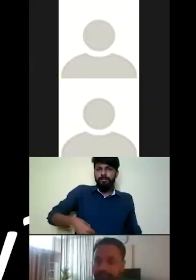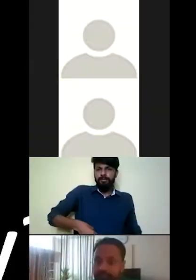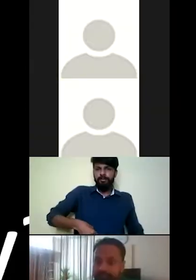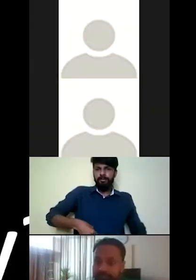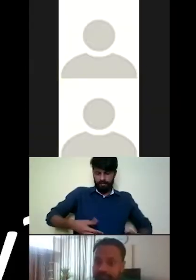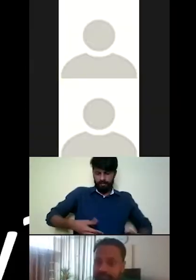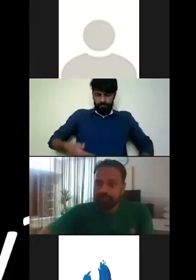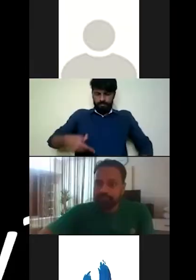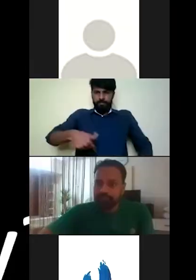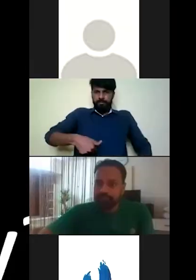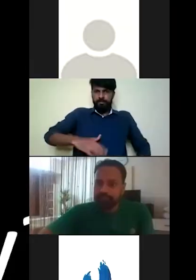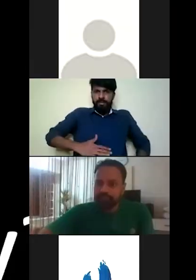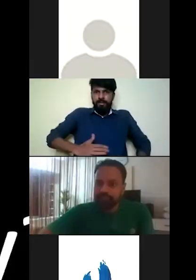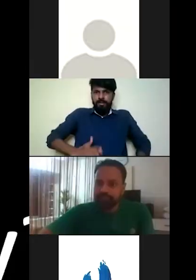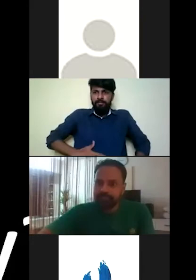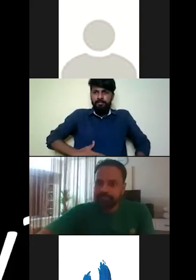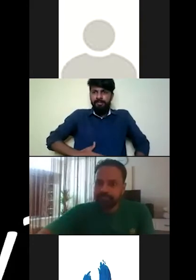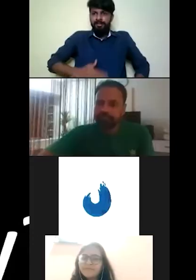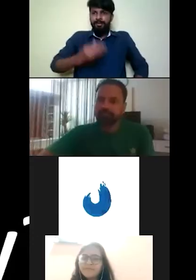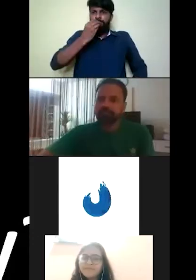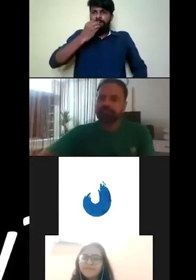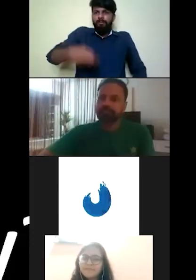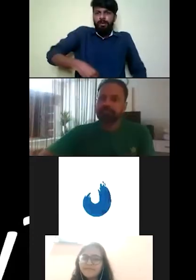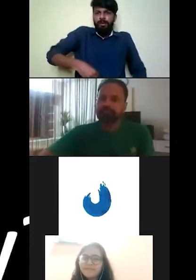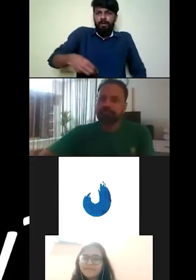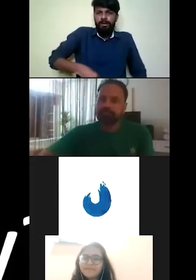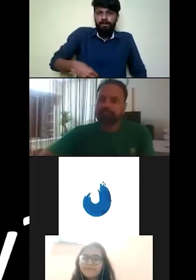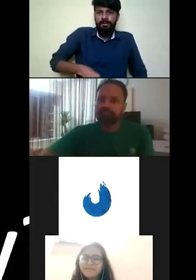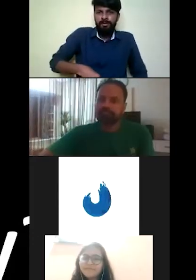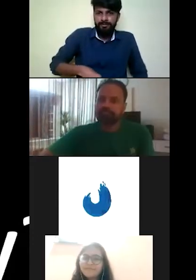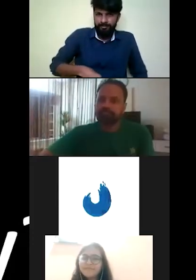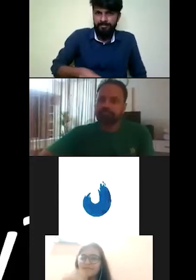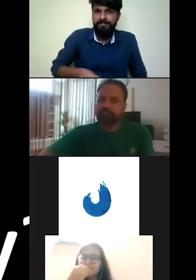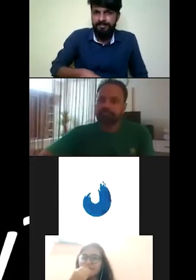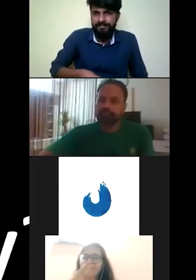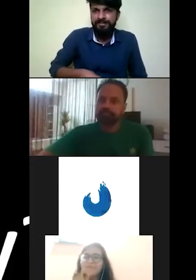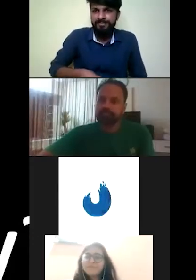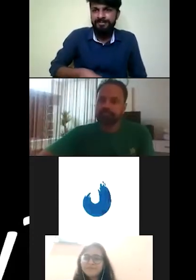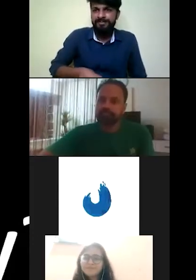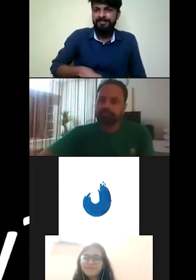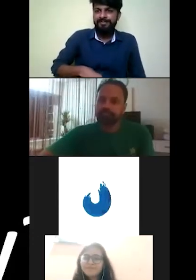So this is a hungry sign. So it's when you are